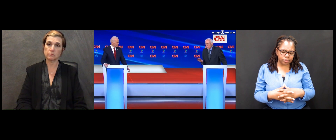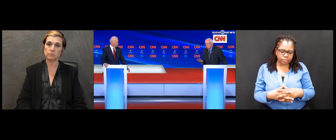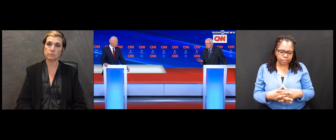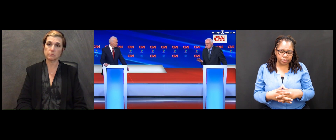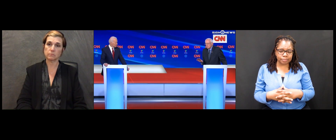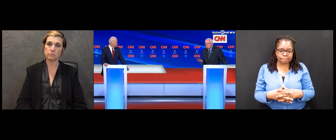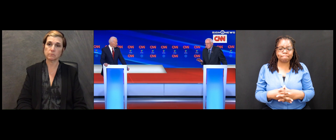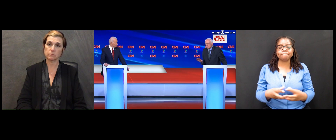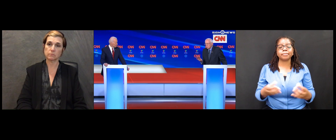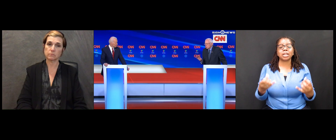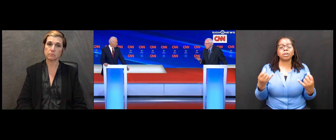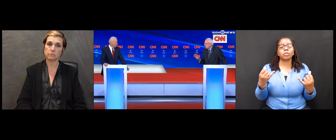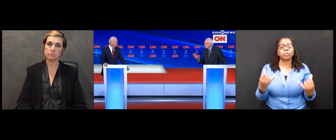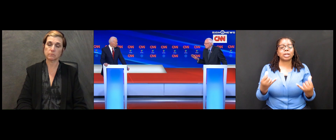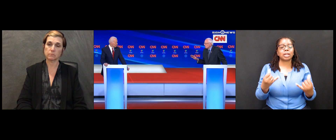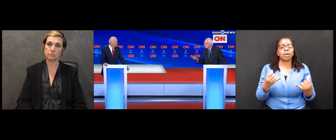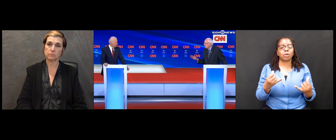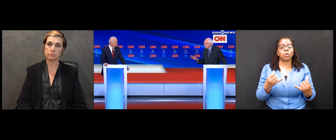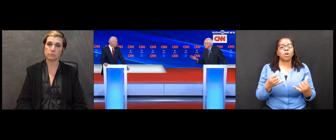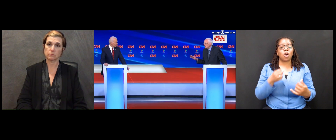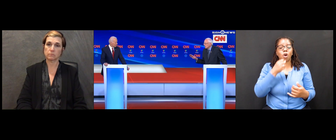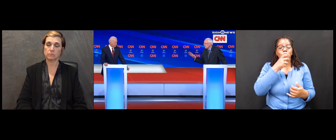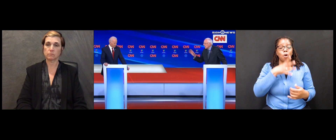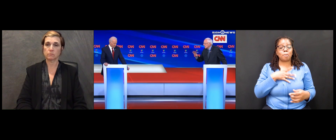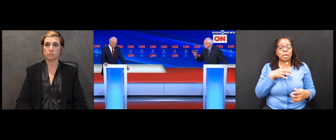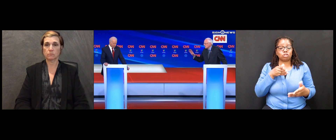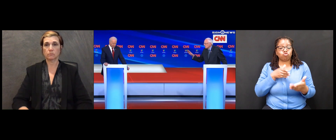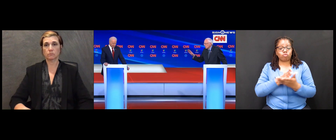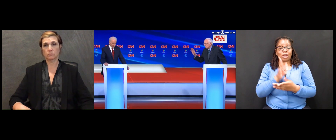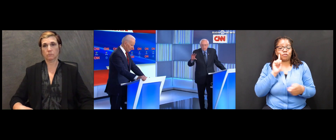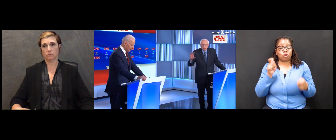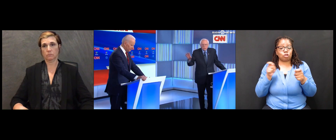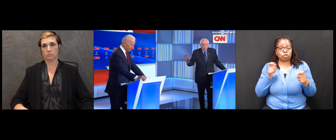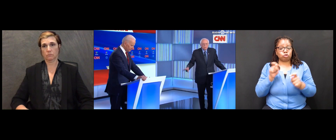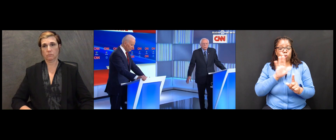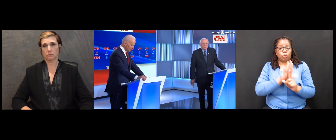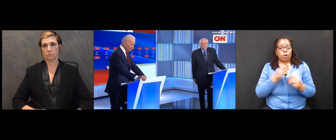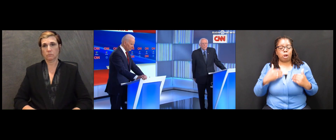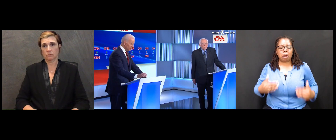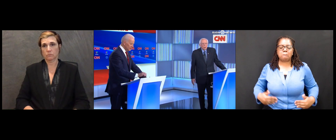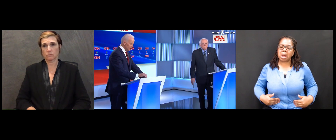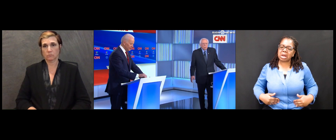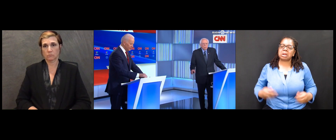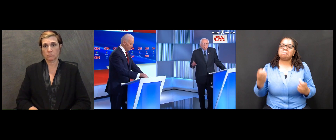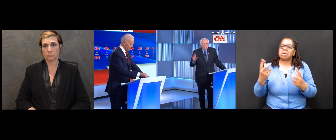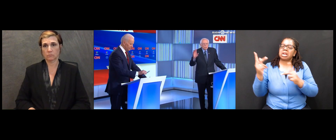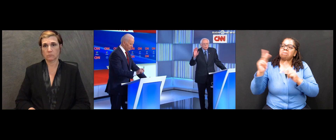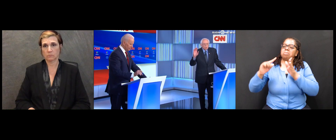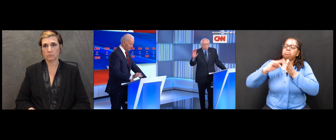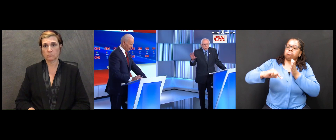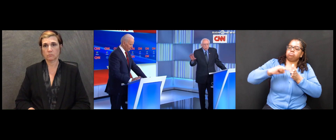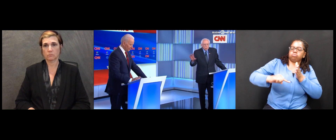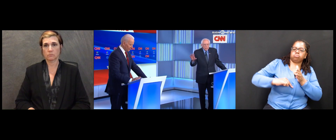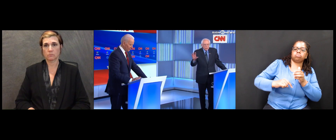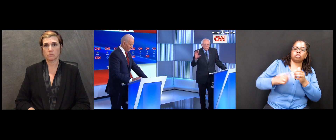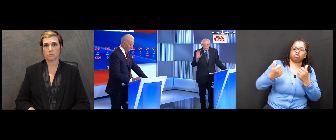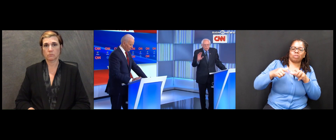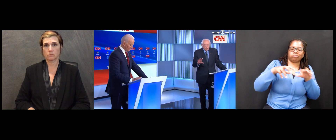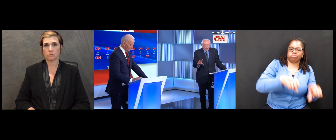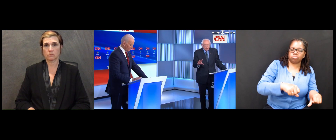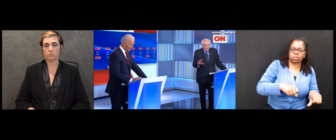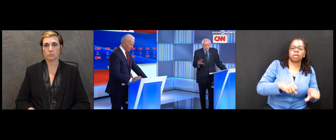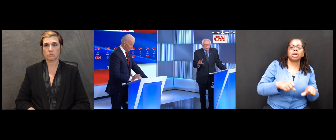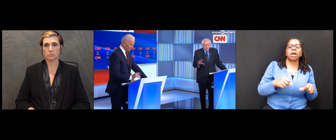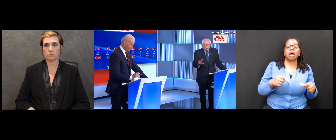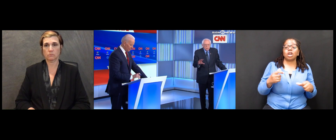Right now, a woman's right to control her own body is under massive assault, unprecedented assault. Yes. Joe, you have in